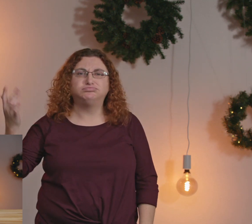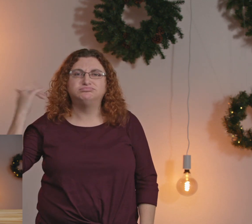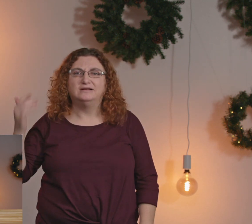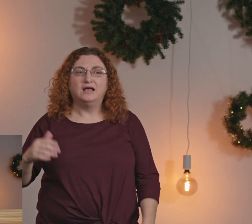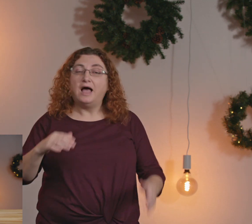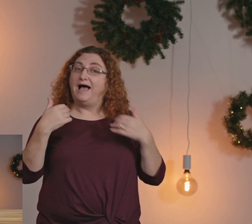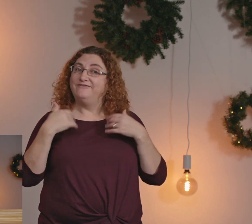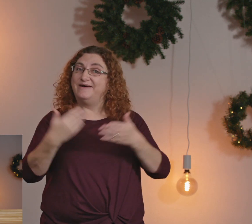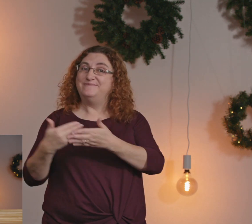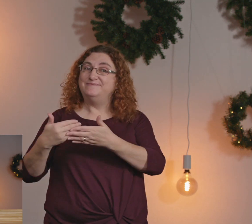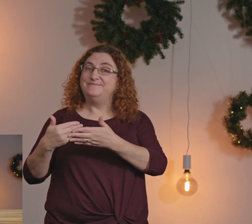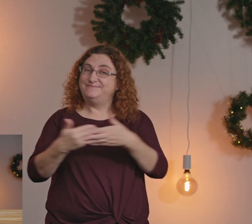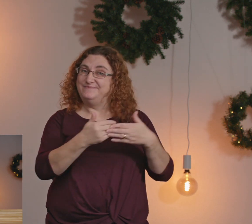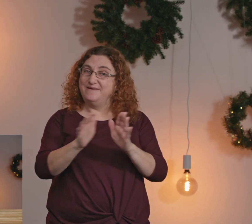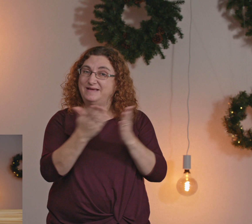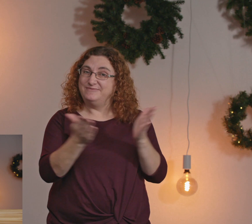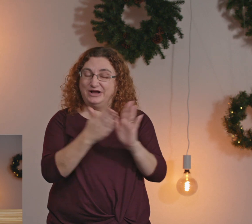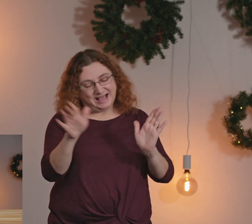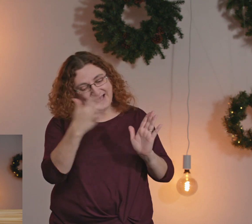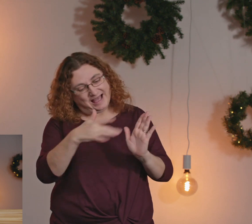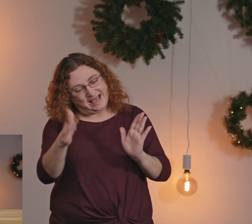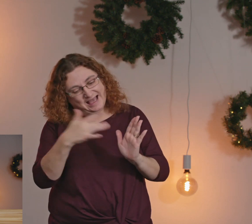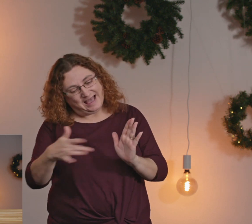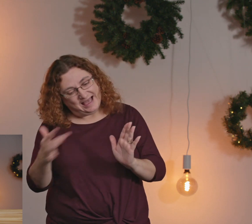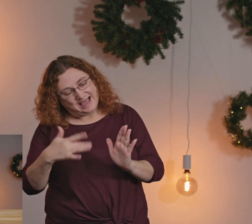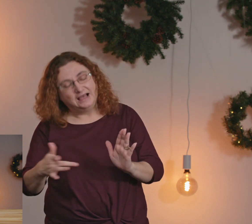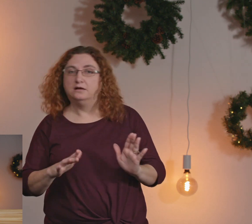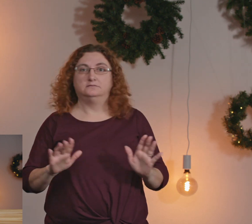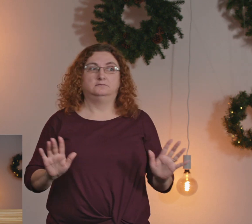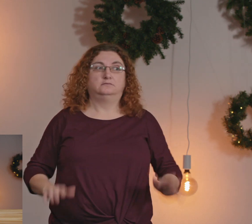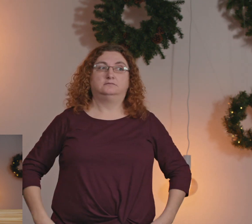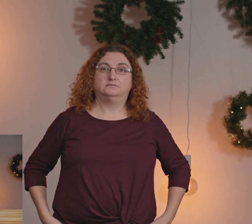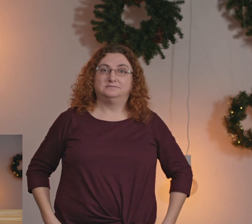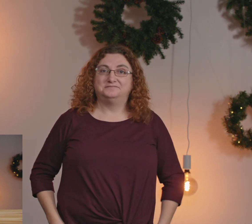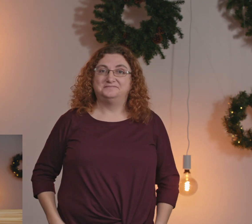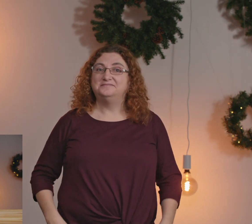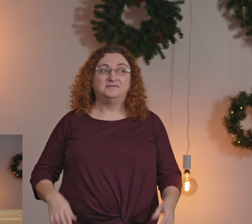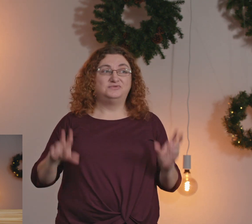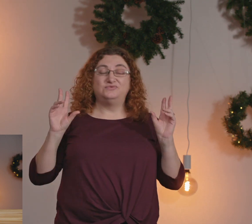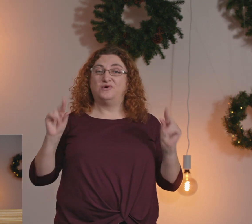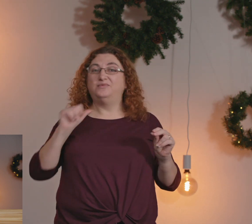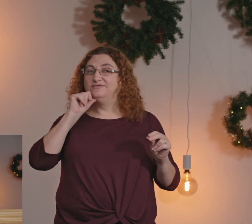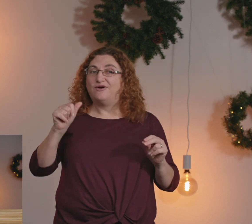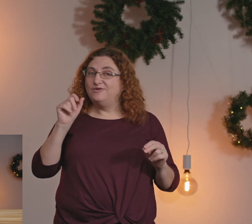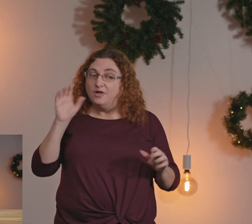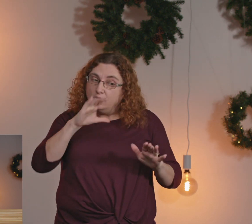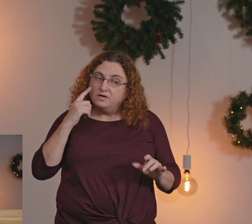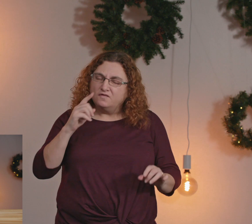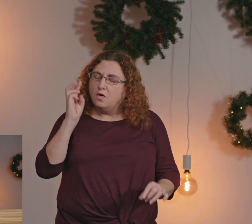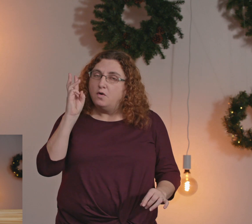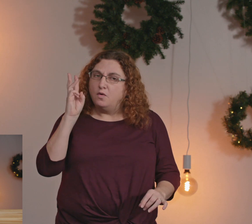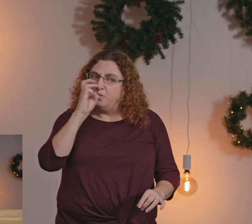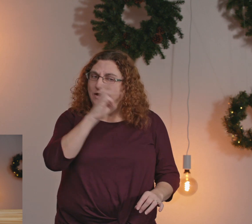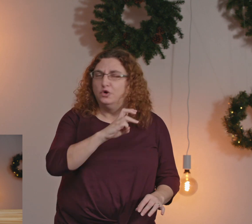or Aardvark or Altitude? They didn't go through that. They weren't looking for the most weird